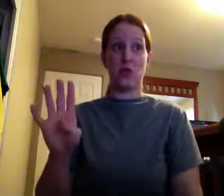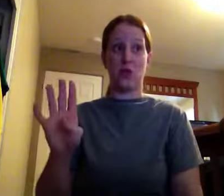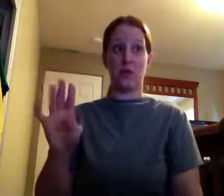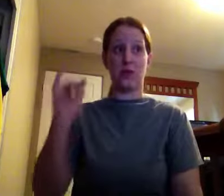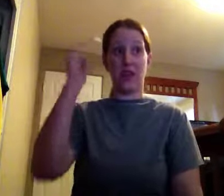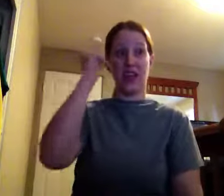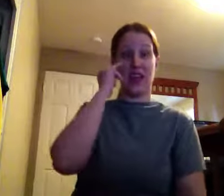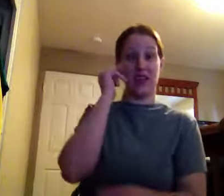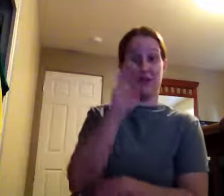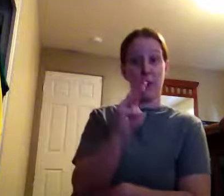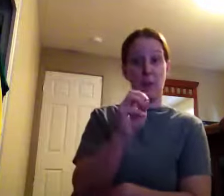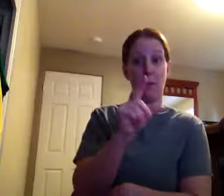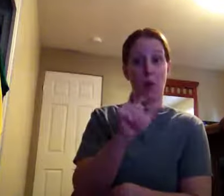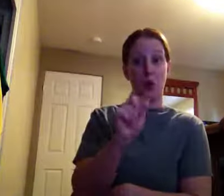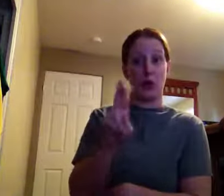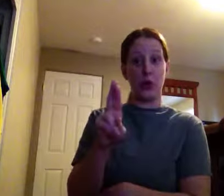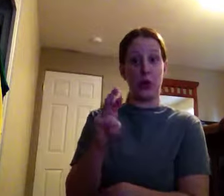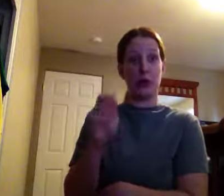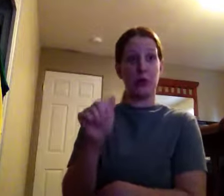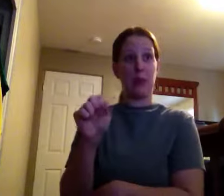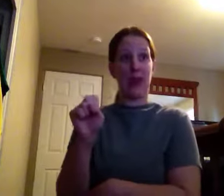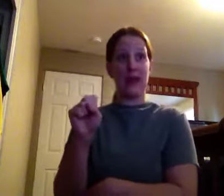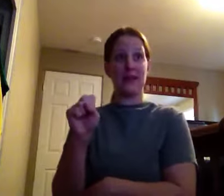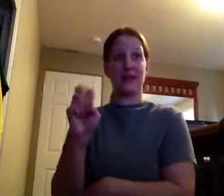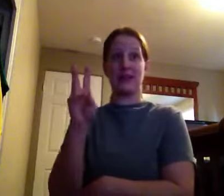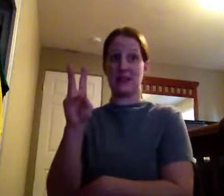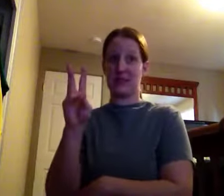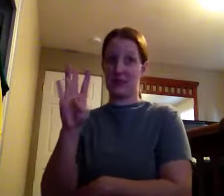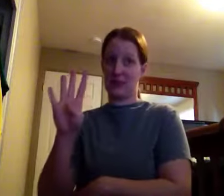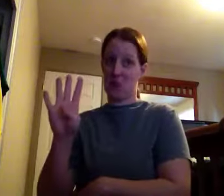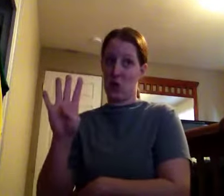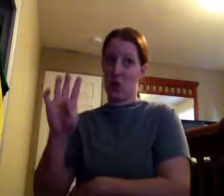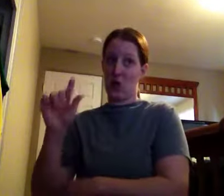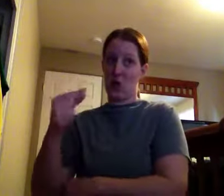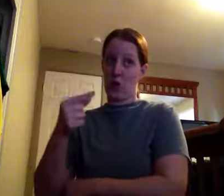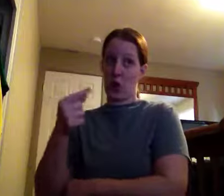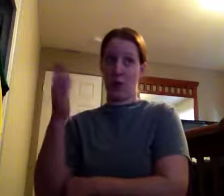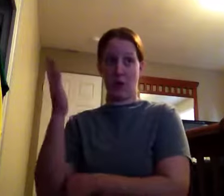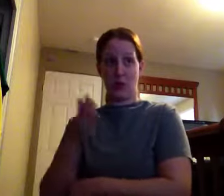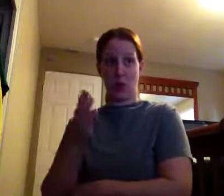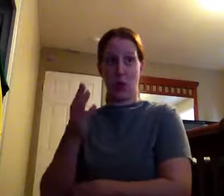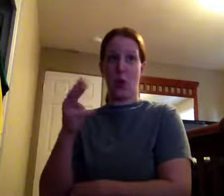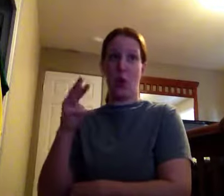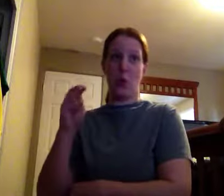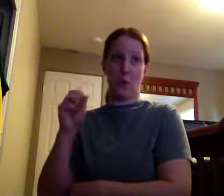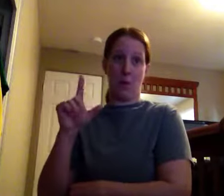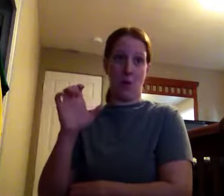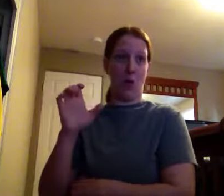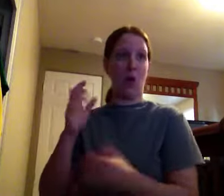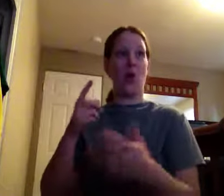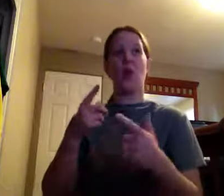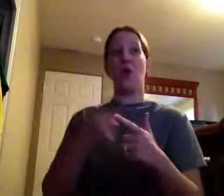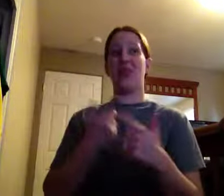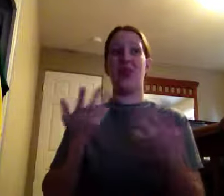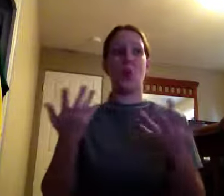mole, then what is the molecular formula? The molecular formula's mass is 64 grams